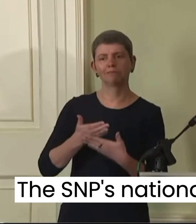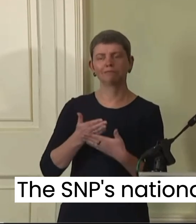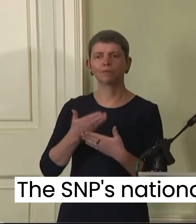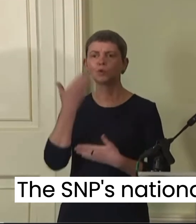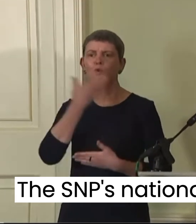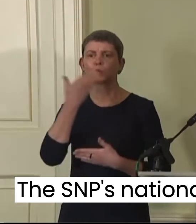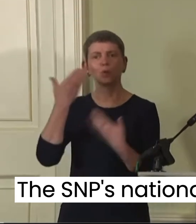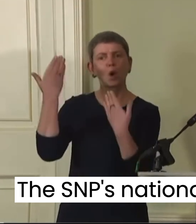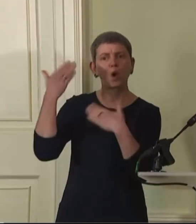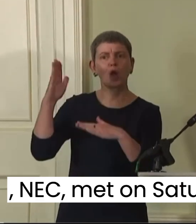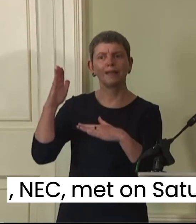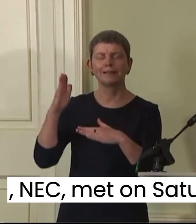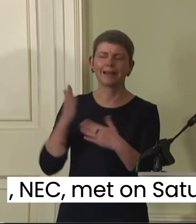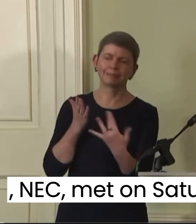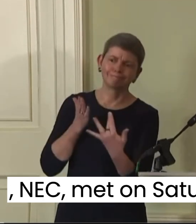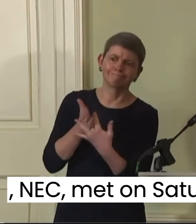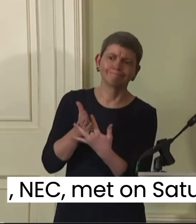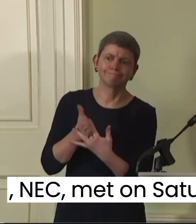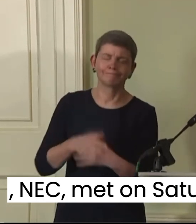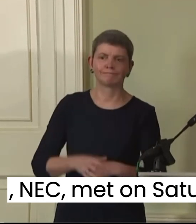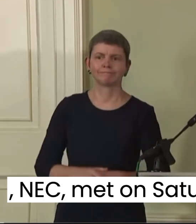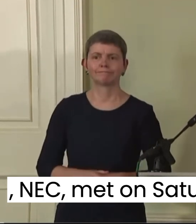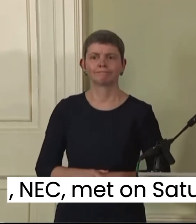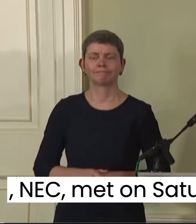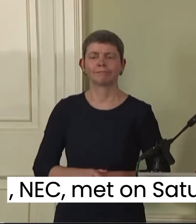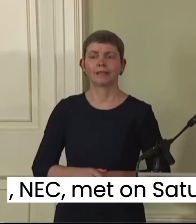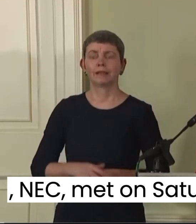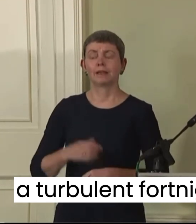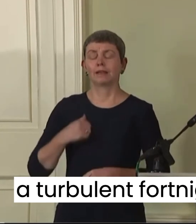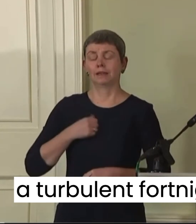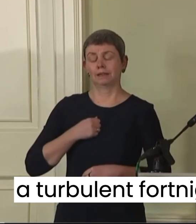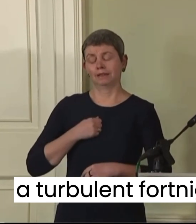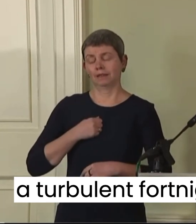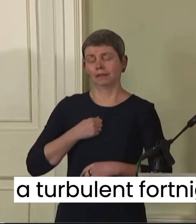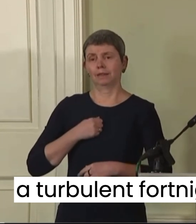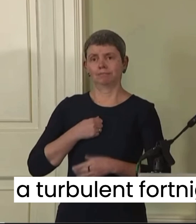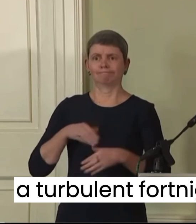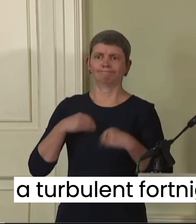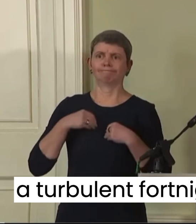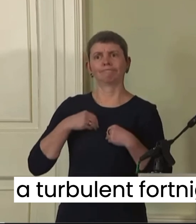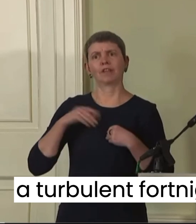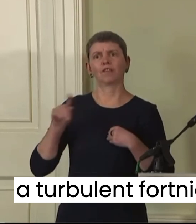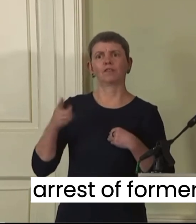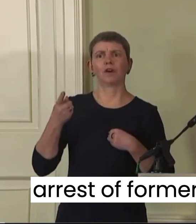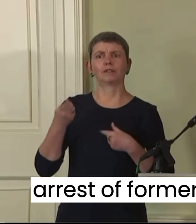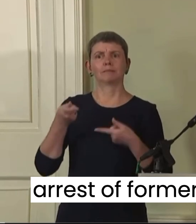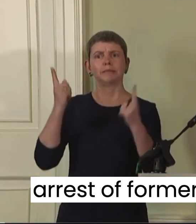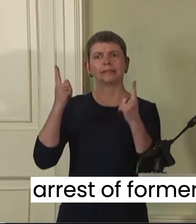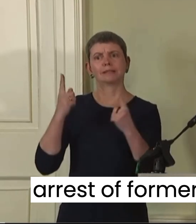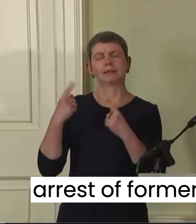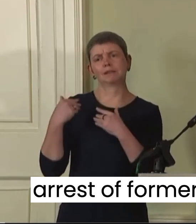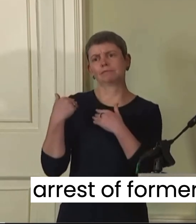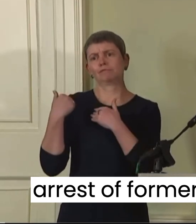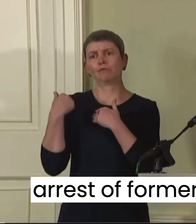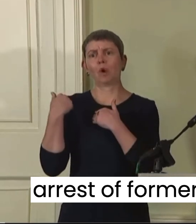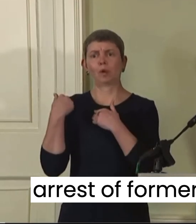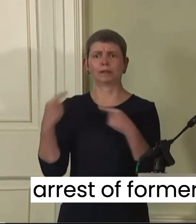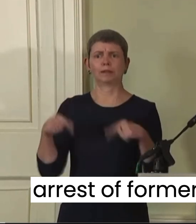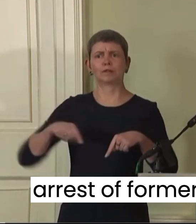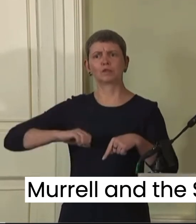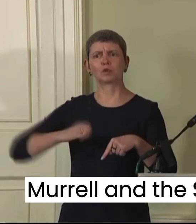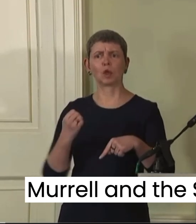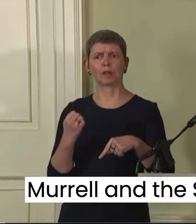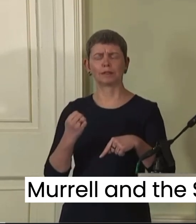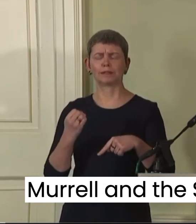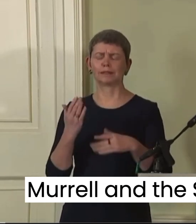National Executive Committee, NEC, met on Saturday morning following a turbulent fortnight which has seen the arrest of former Chief Executive